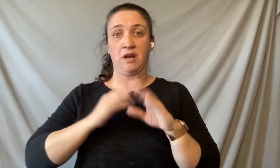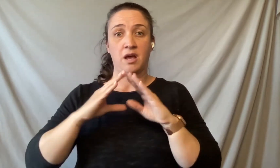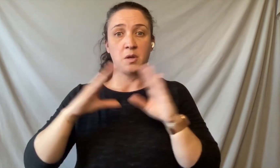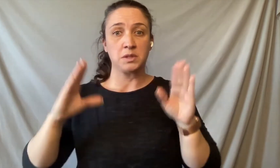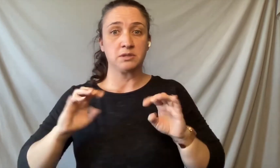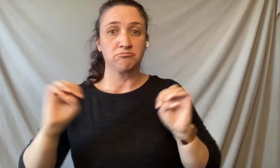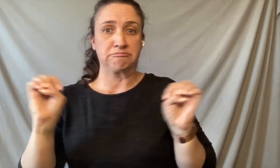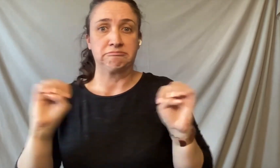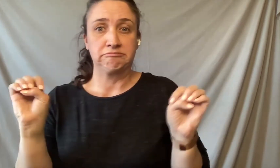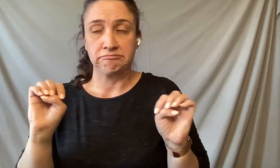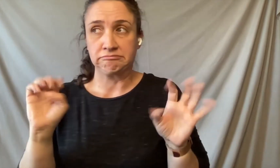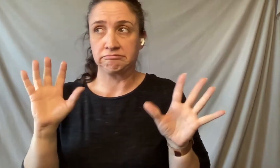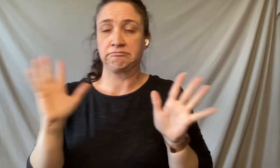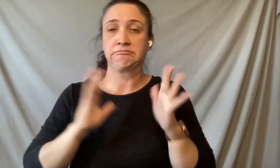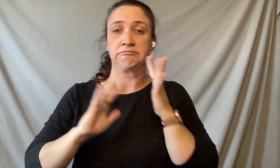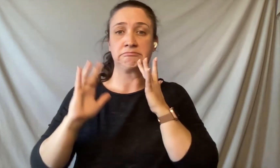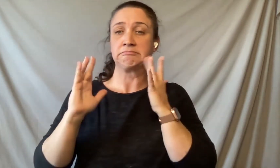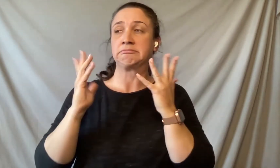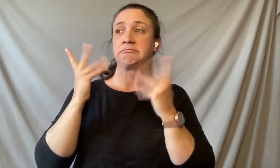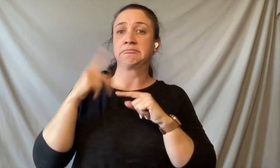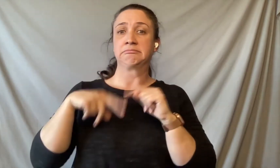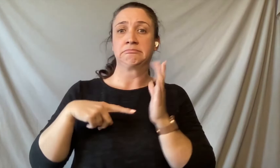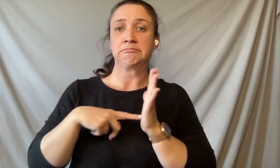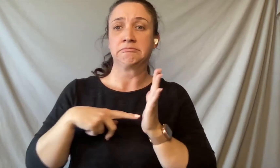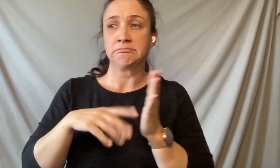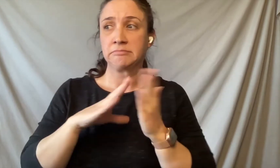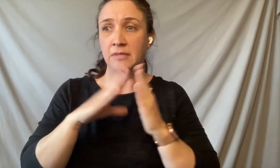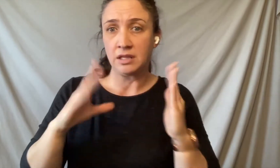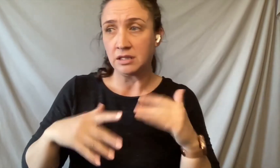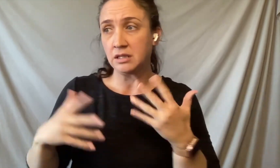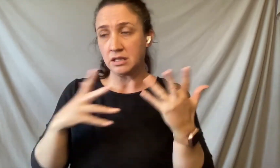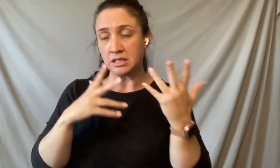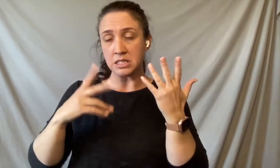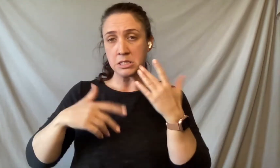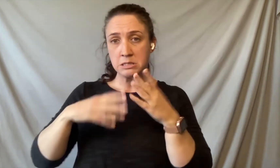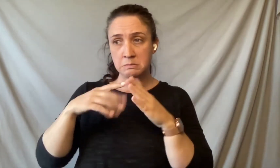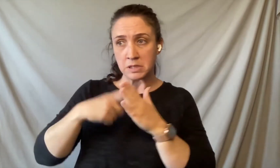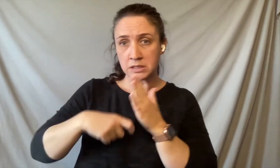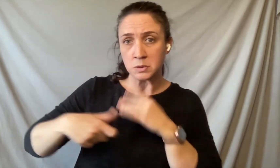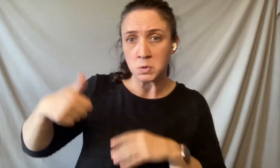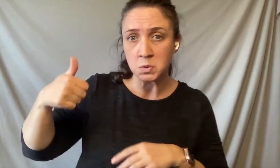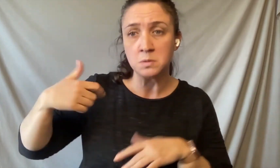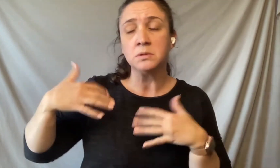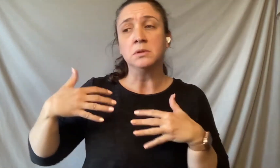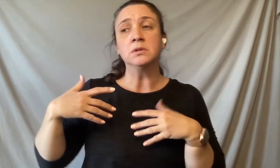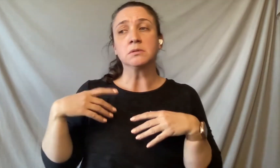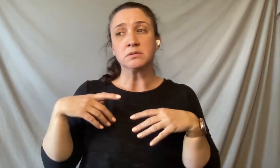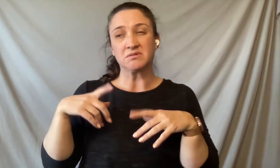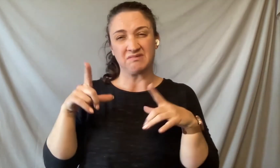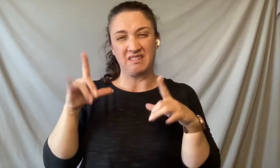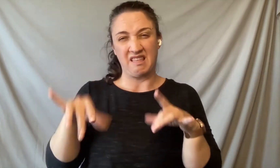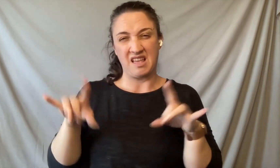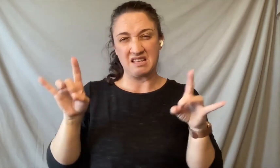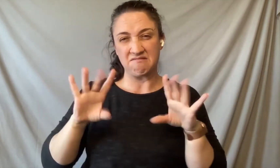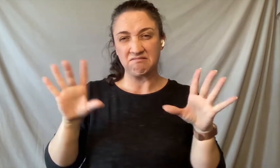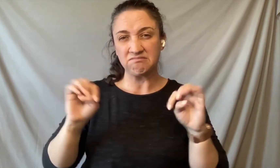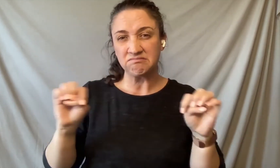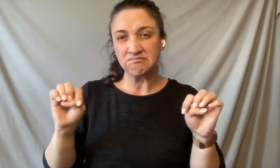if we're thinking about the hardest hit in the pandemic